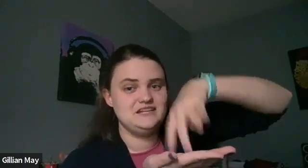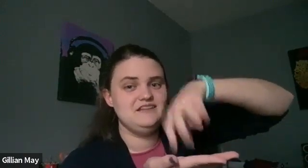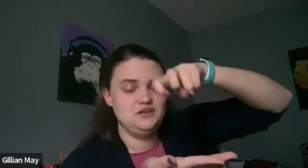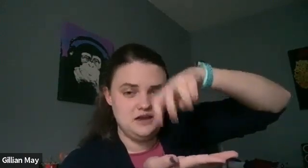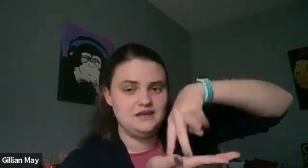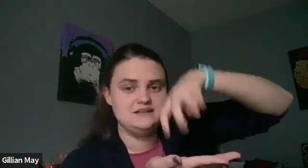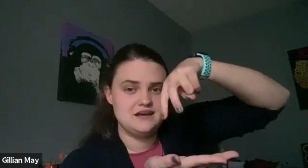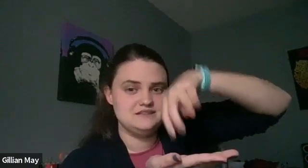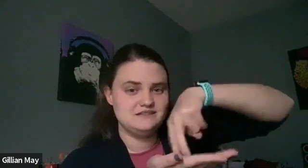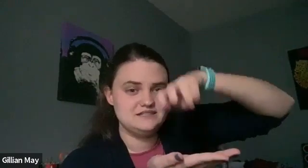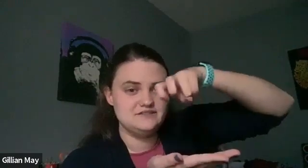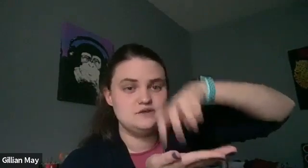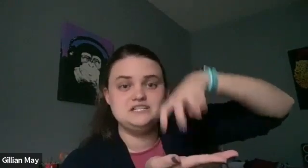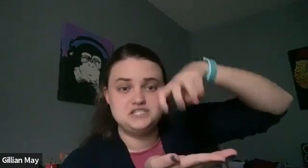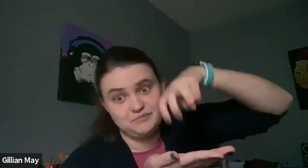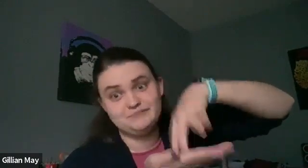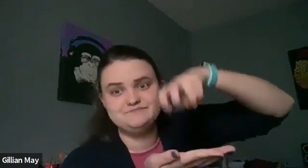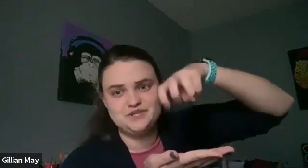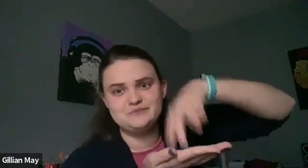pretending like your hand has got its legs of its own and it's jumping, jump.